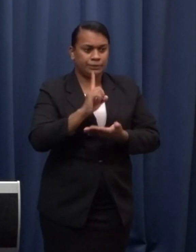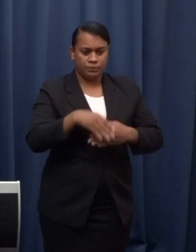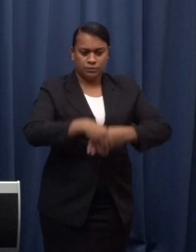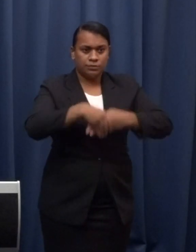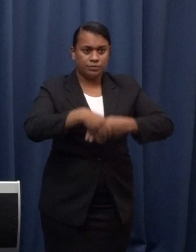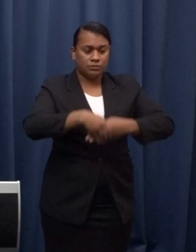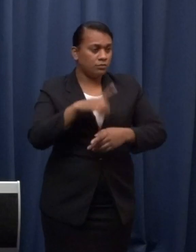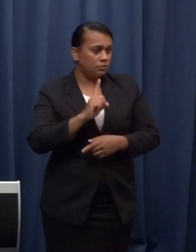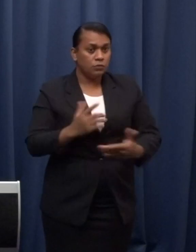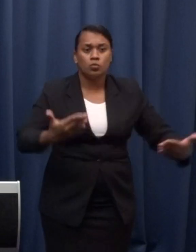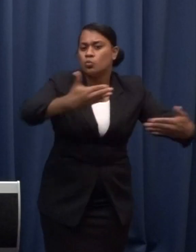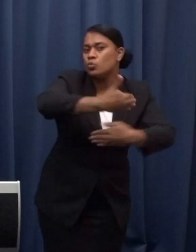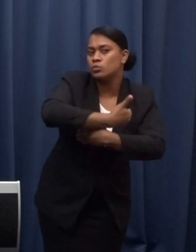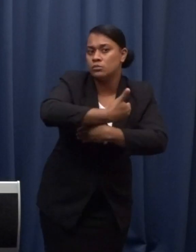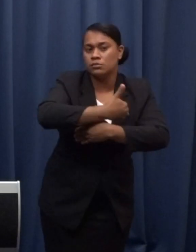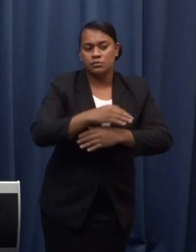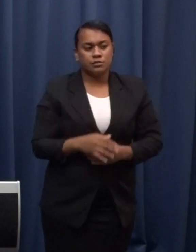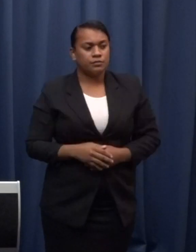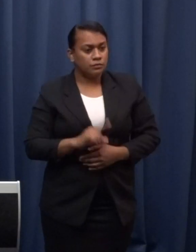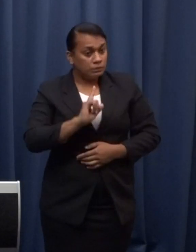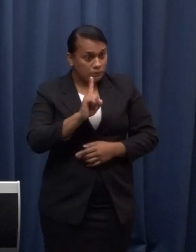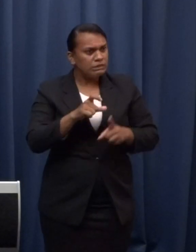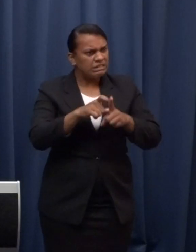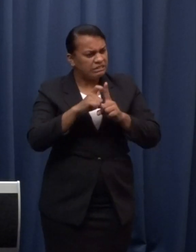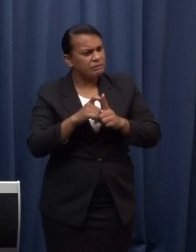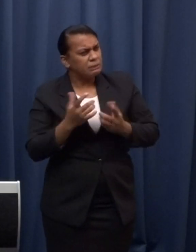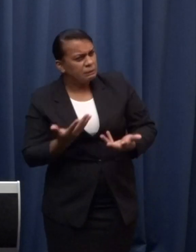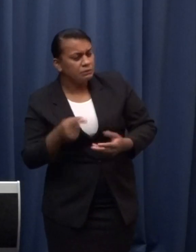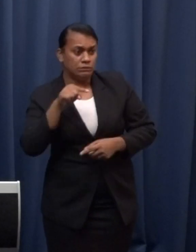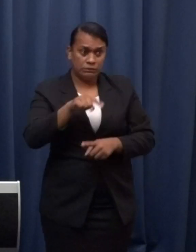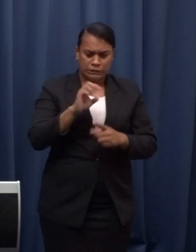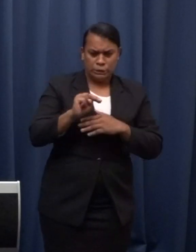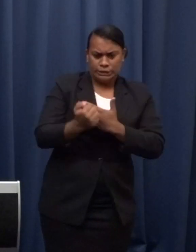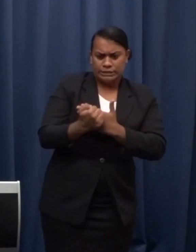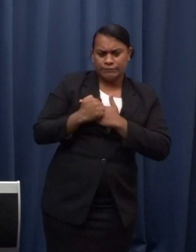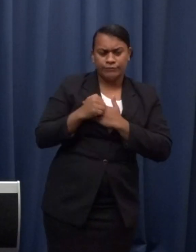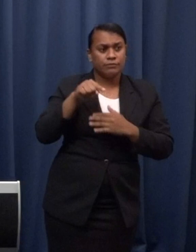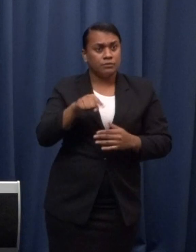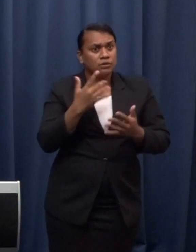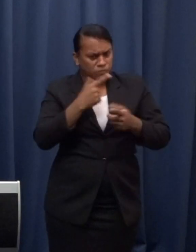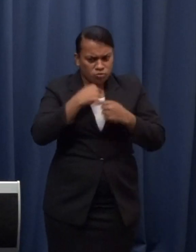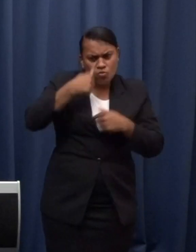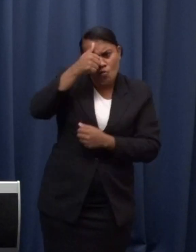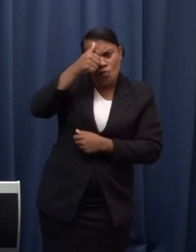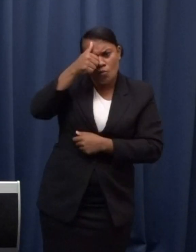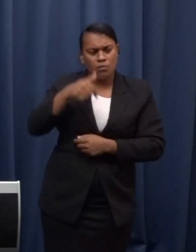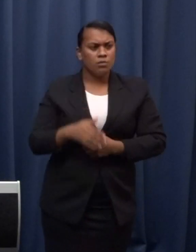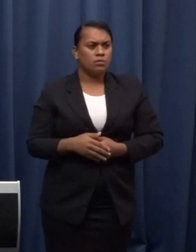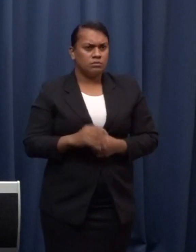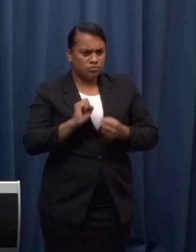one another, as difficult as that may be. We know this virus strikes hardest at those most